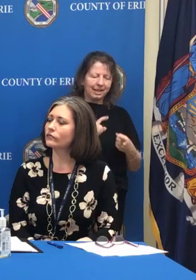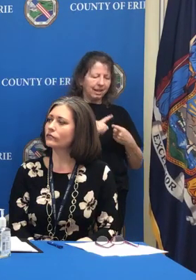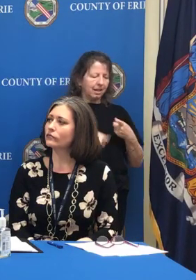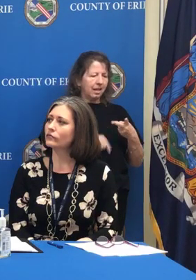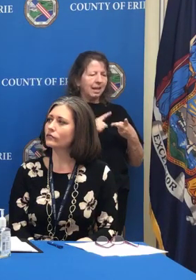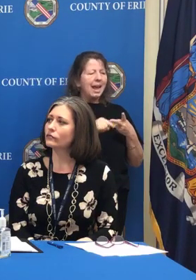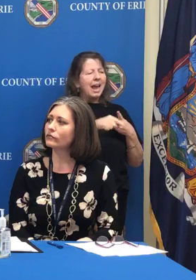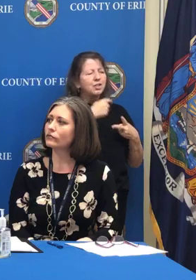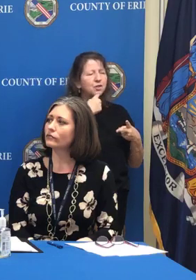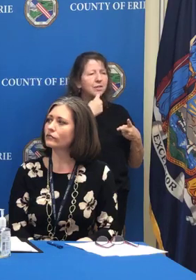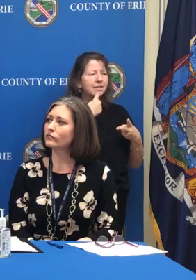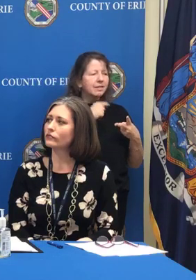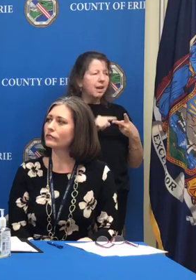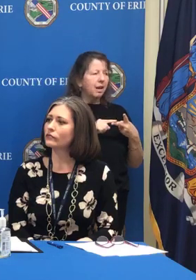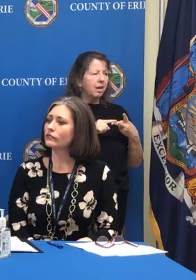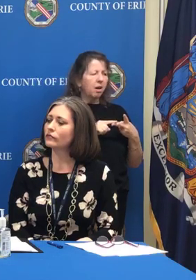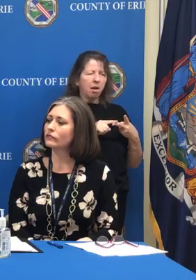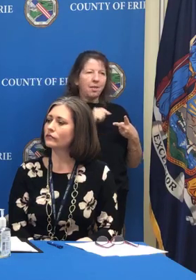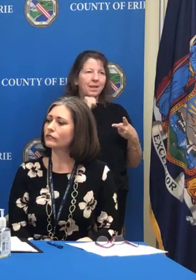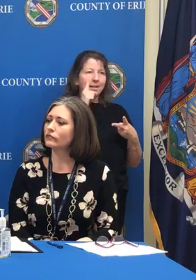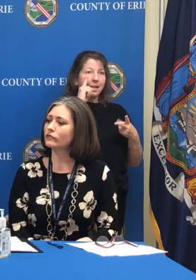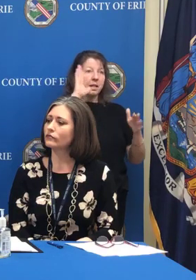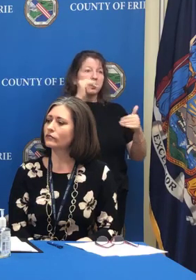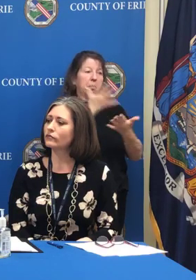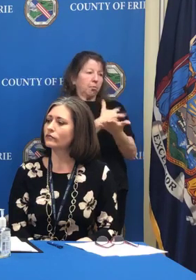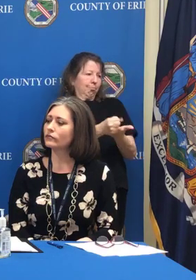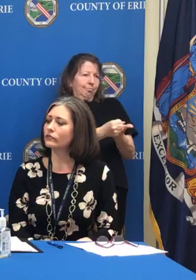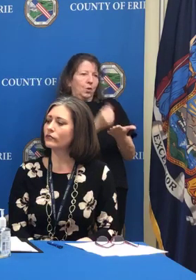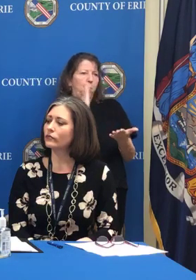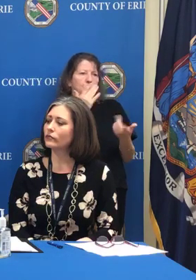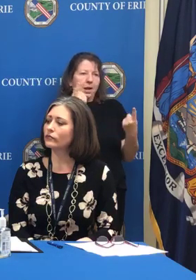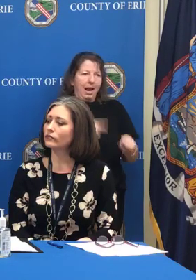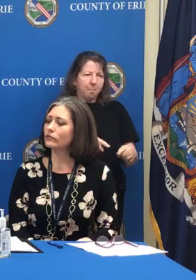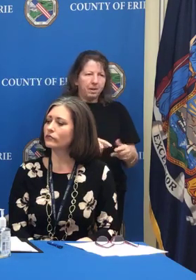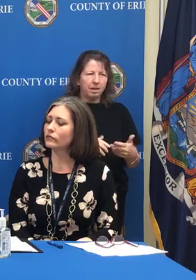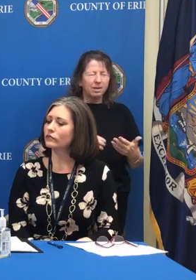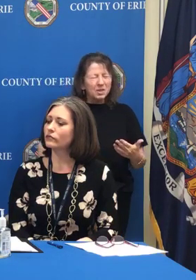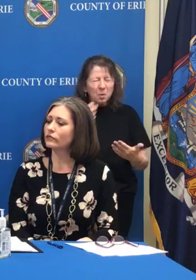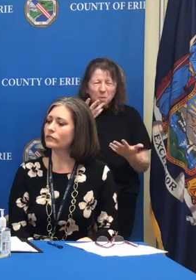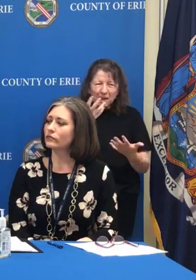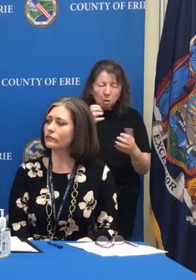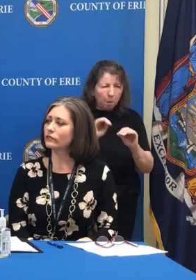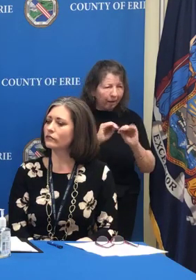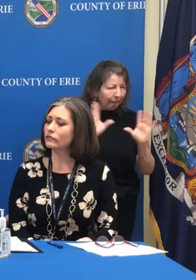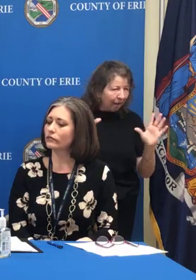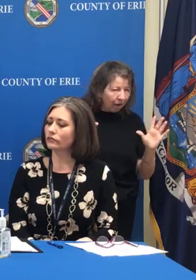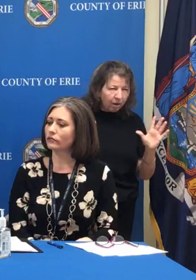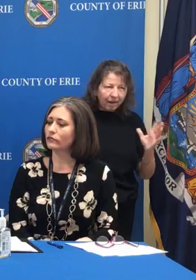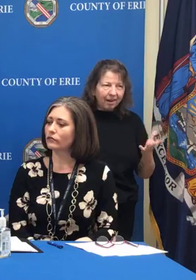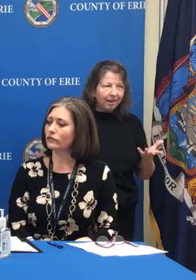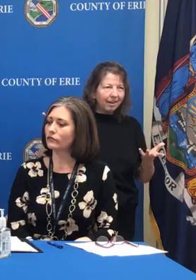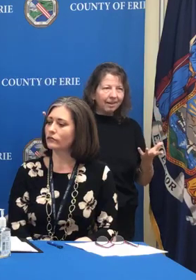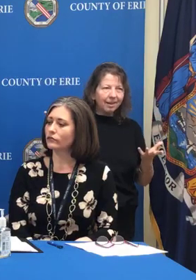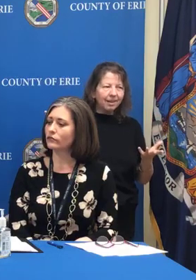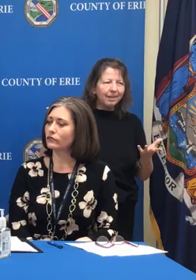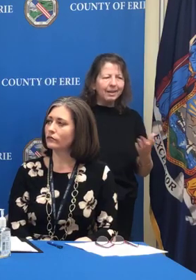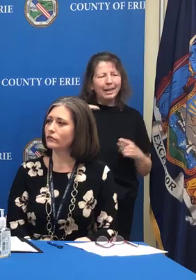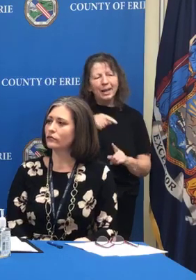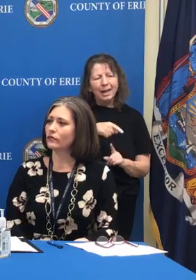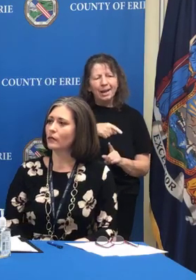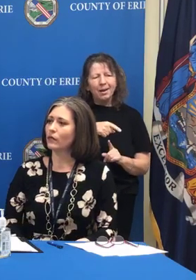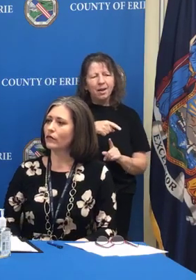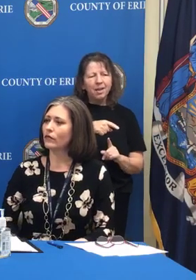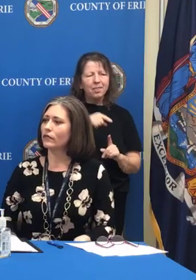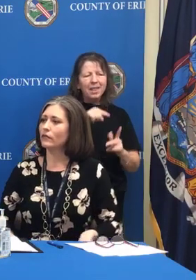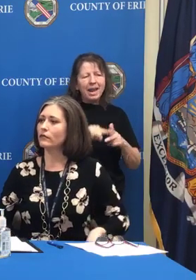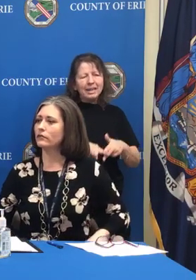and they didn't expect that they would have such a shortage. So I guess I'd like some clarity as far as when the county actually